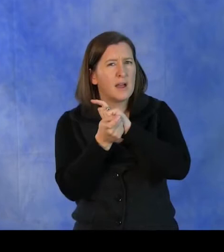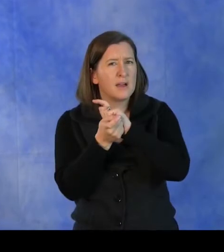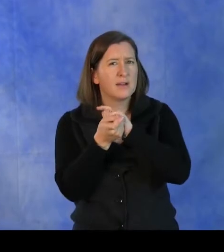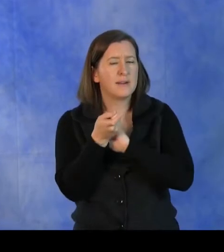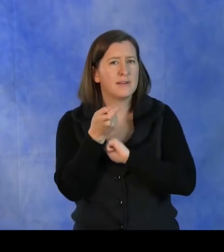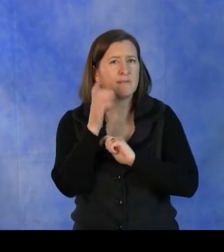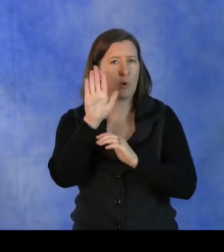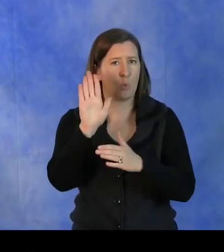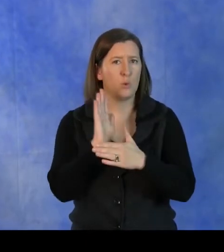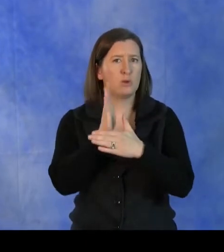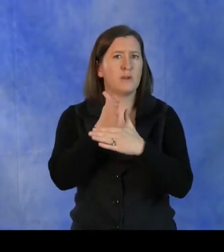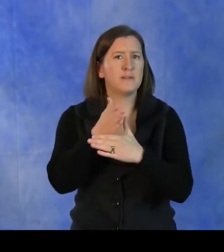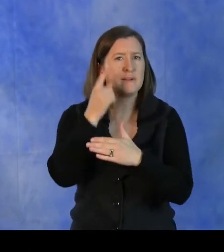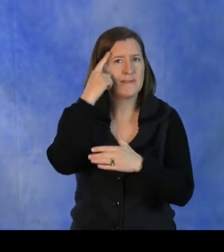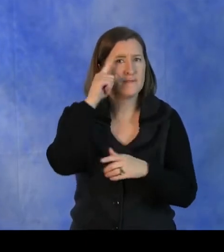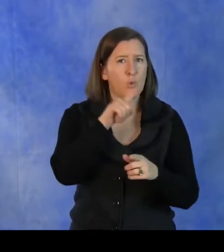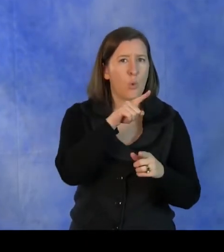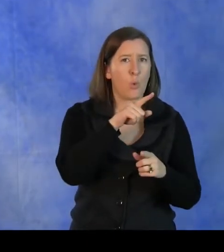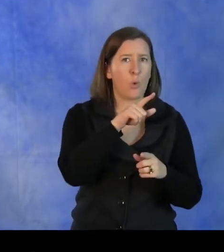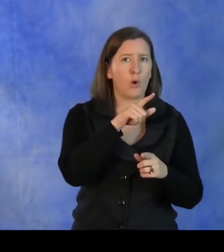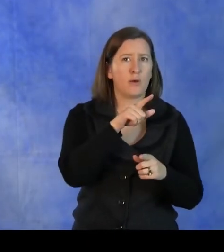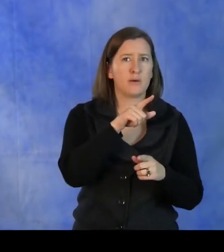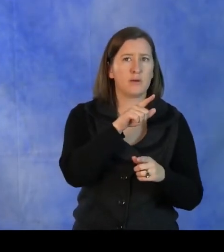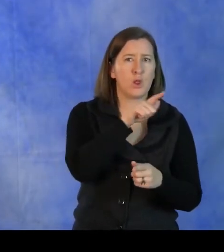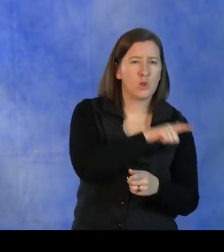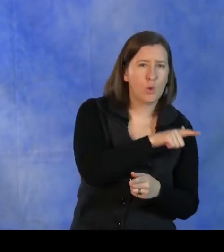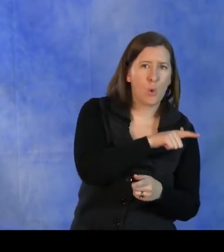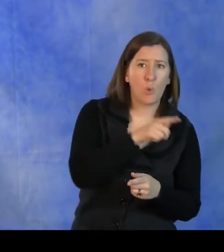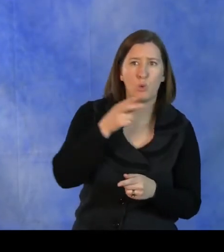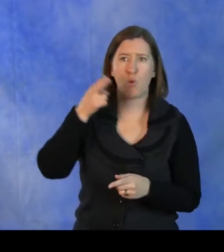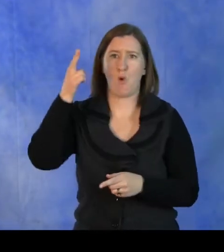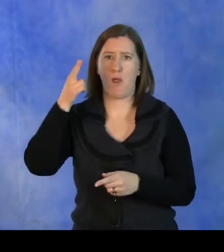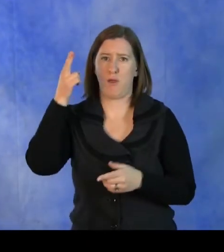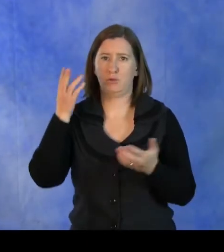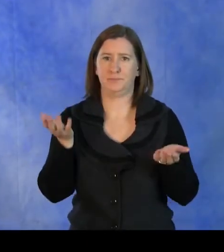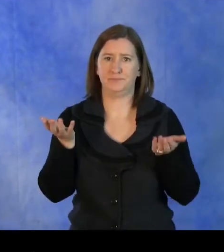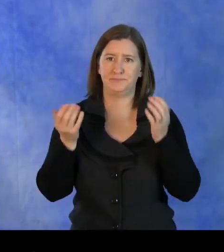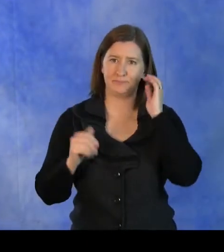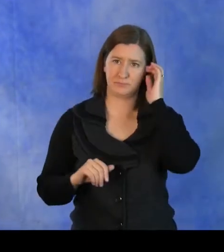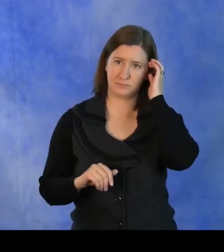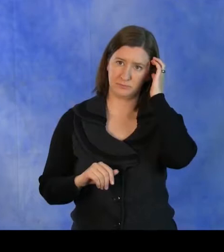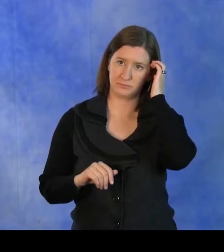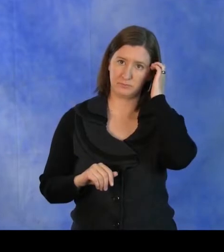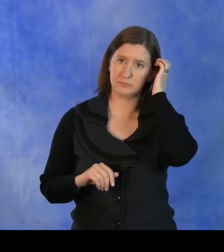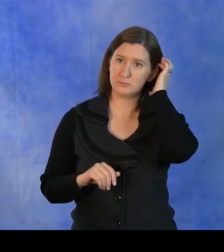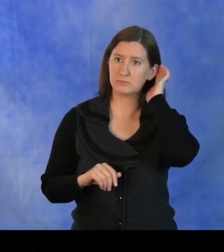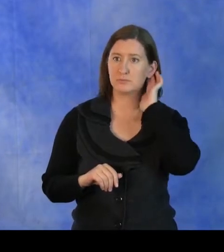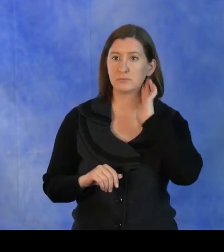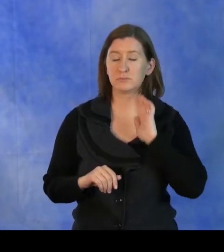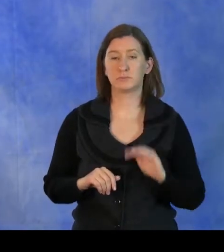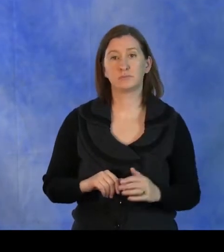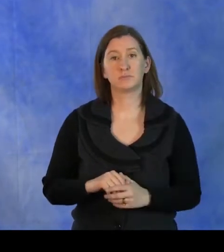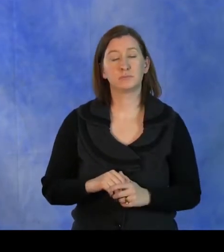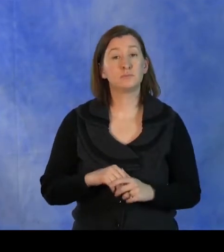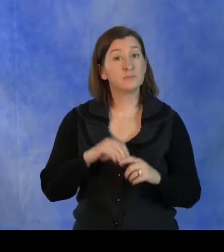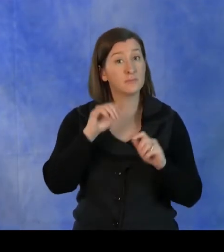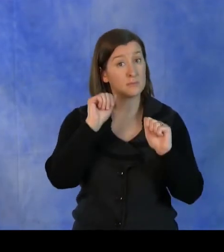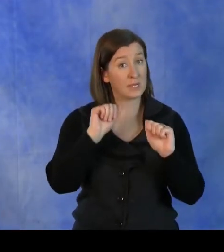different level students, then how would you modify that intervention for a lower or higher